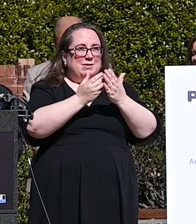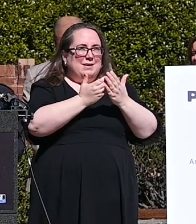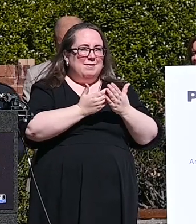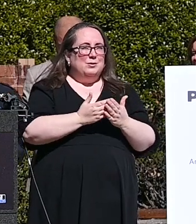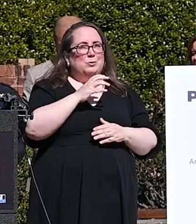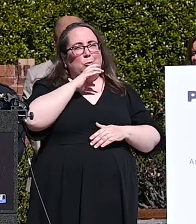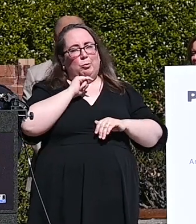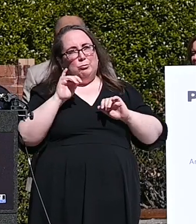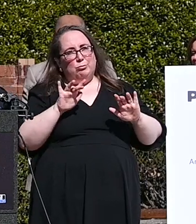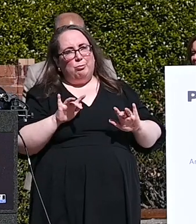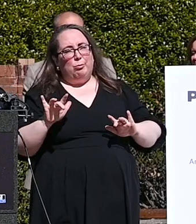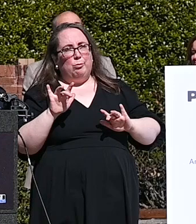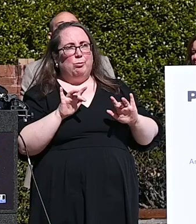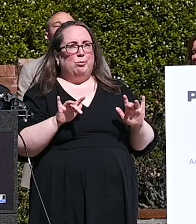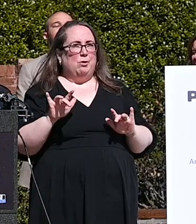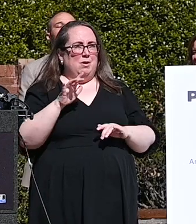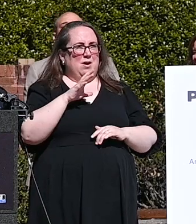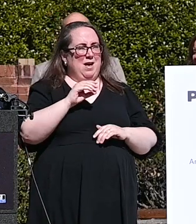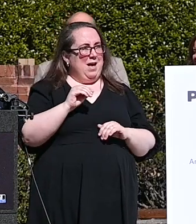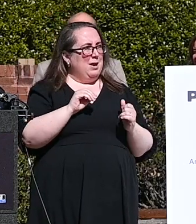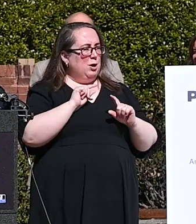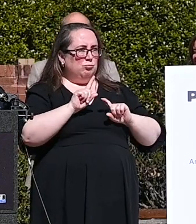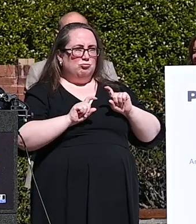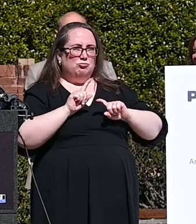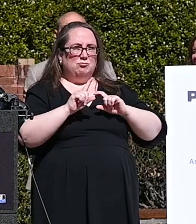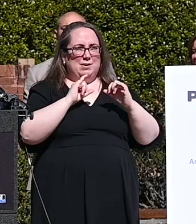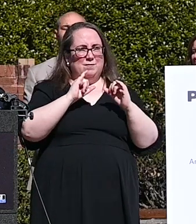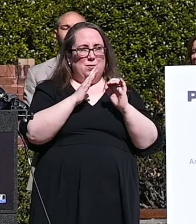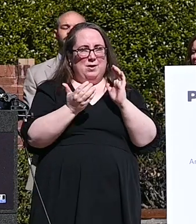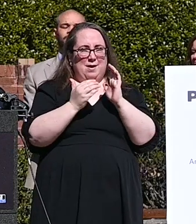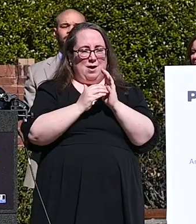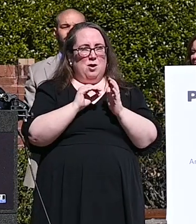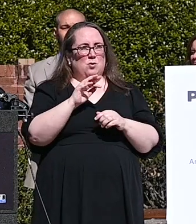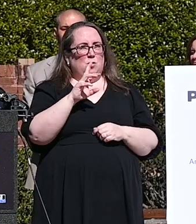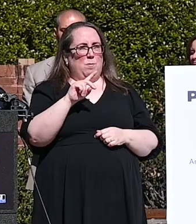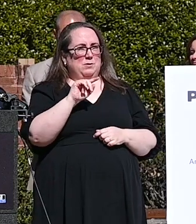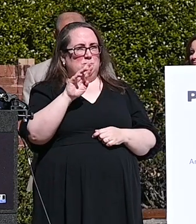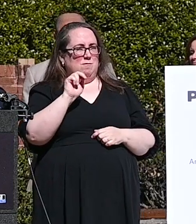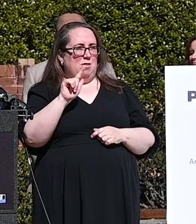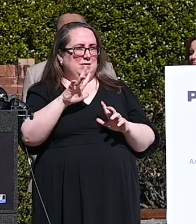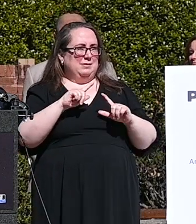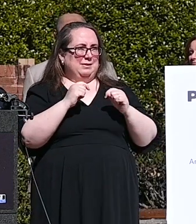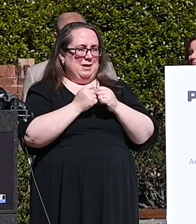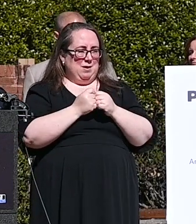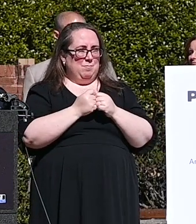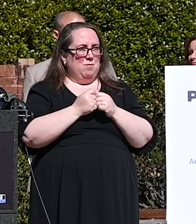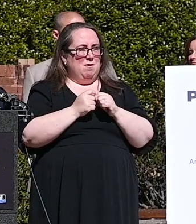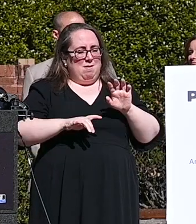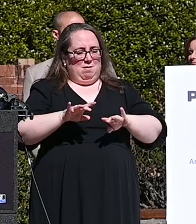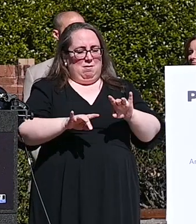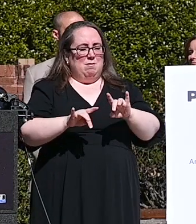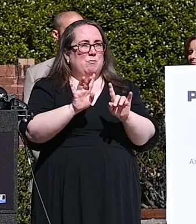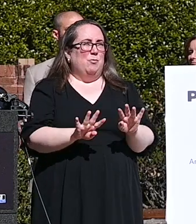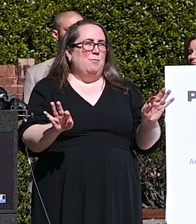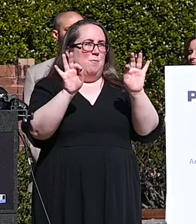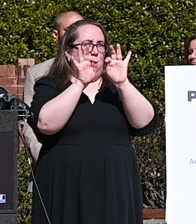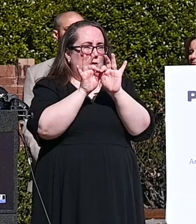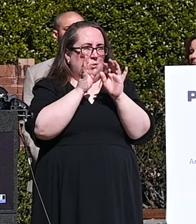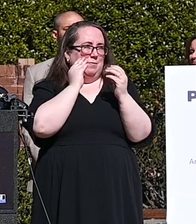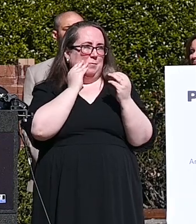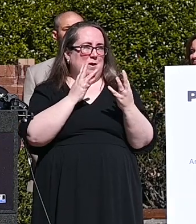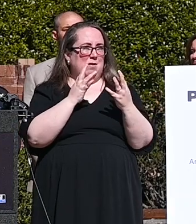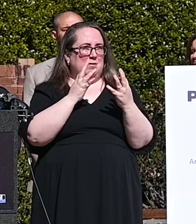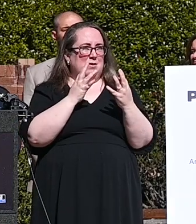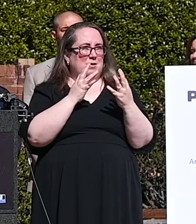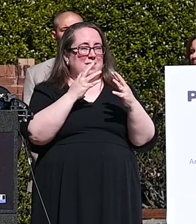decade-old recordings, and re-examinations, Corporal Zufall and his team were able to recover critical details,